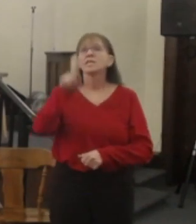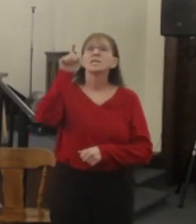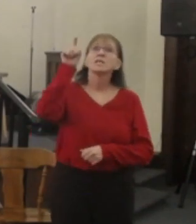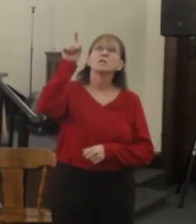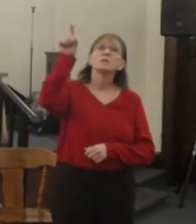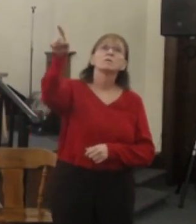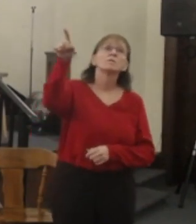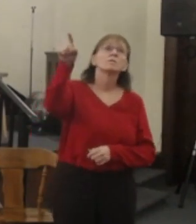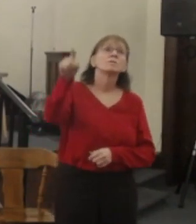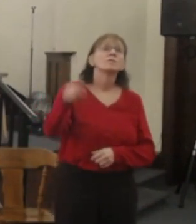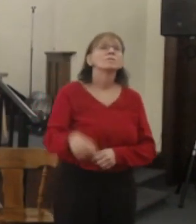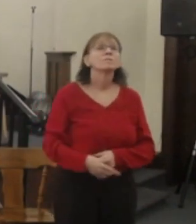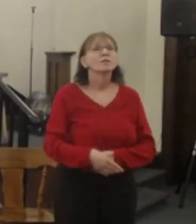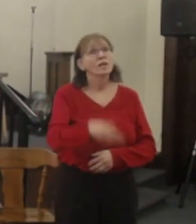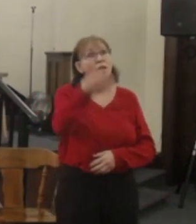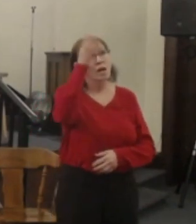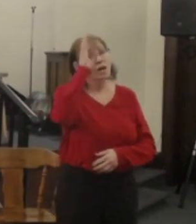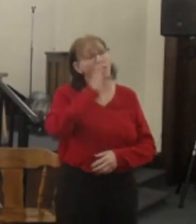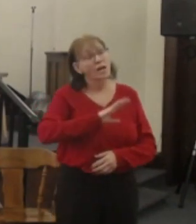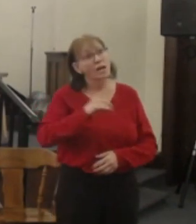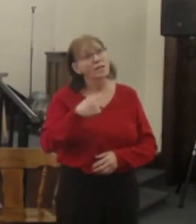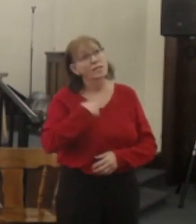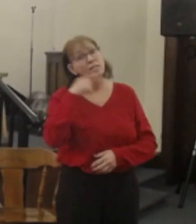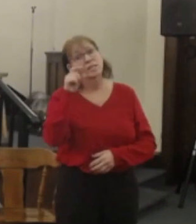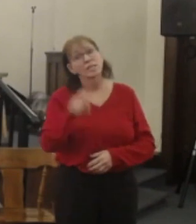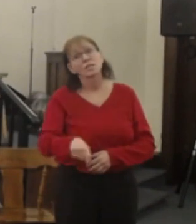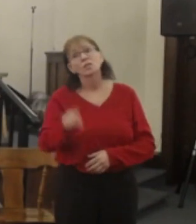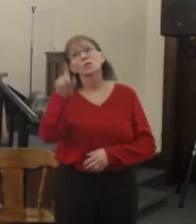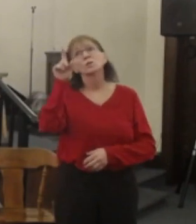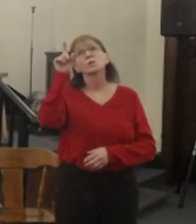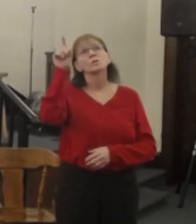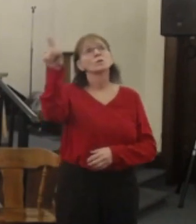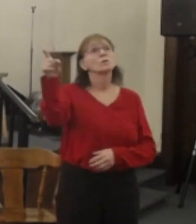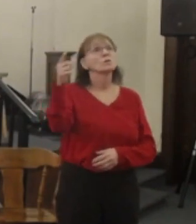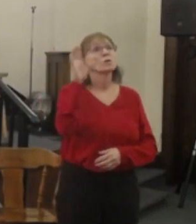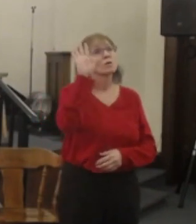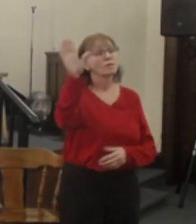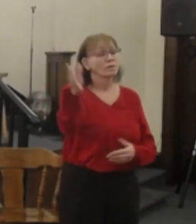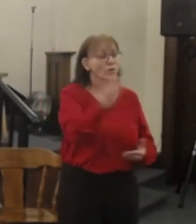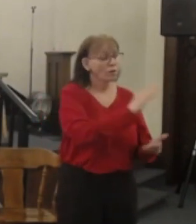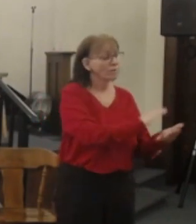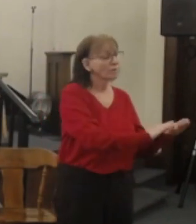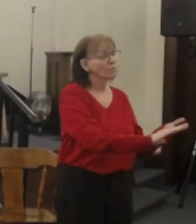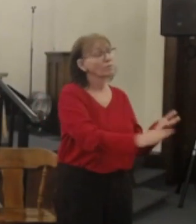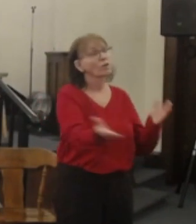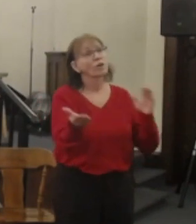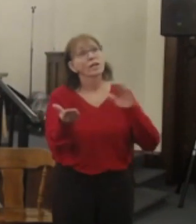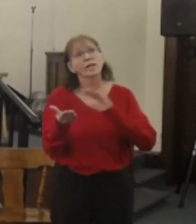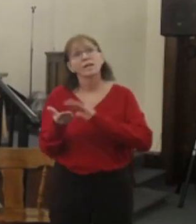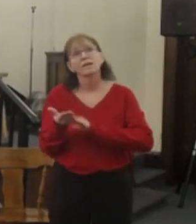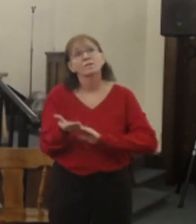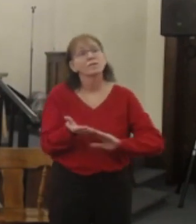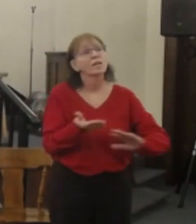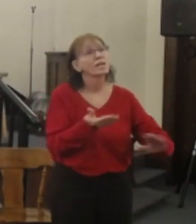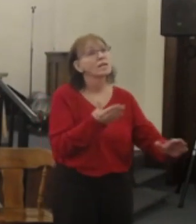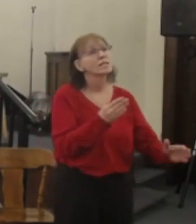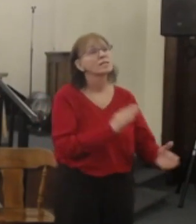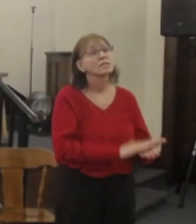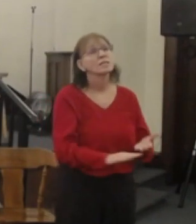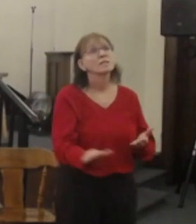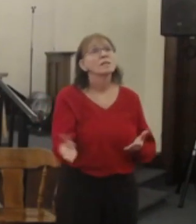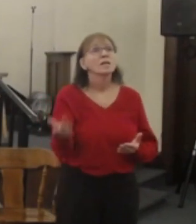you. Oh God, I need you. Oh, your